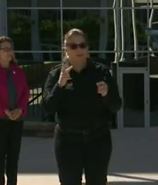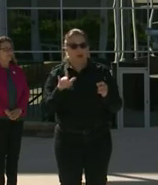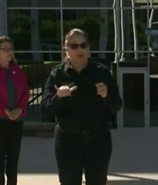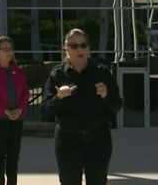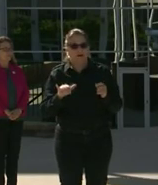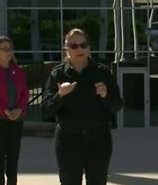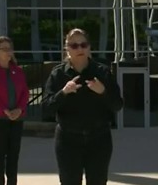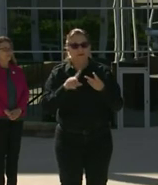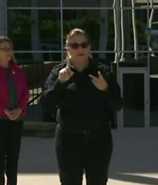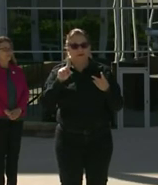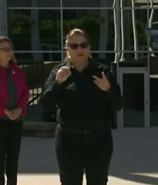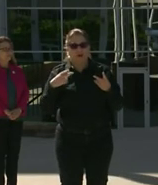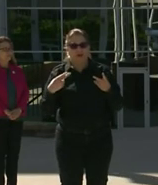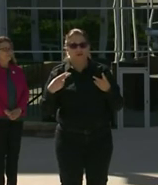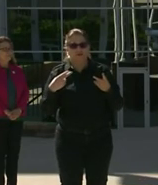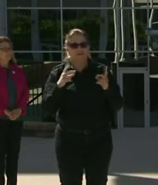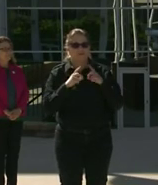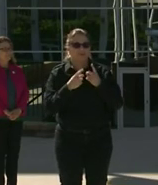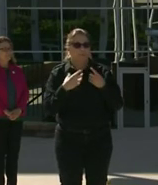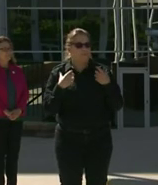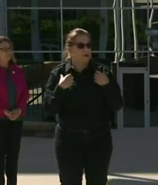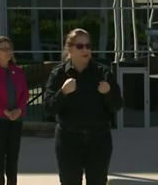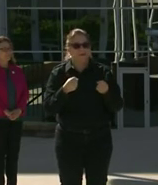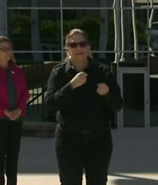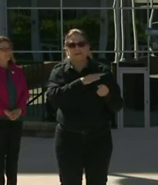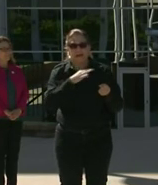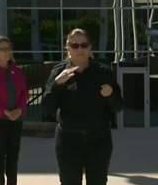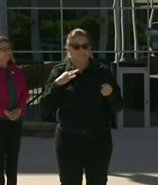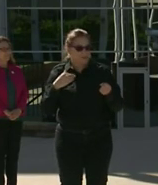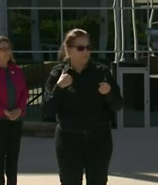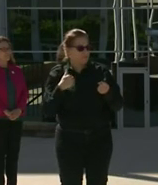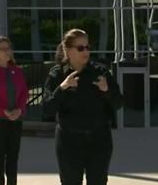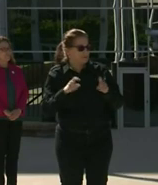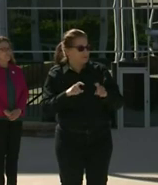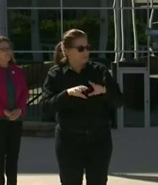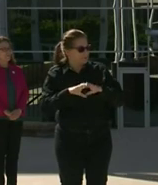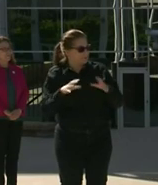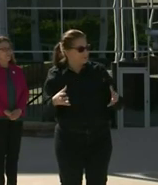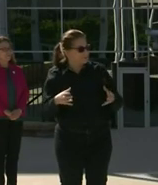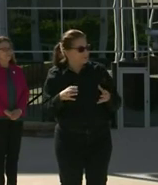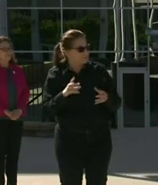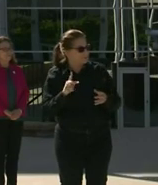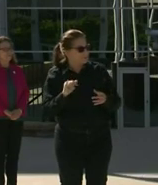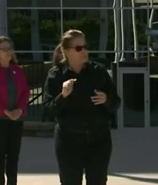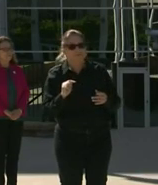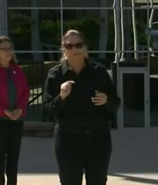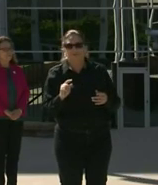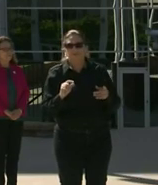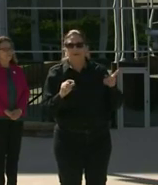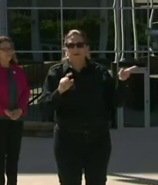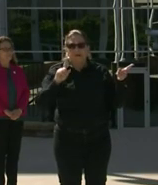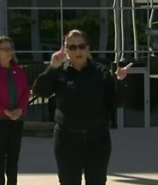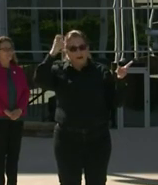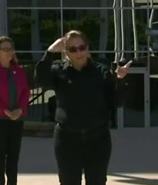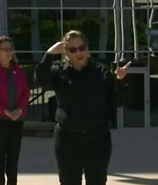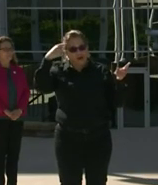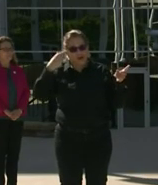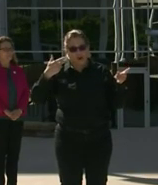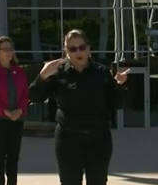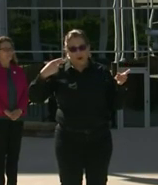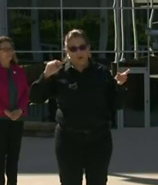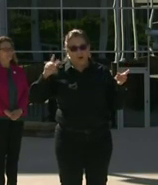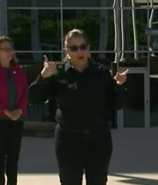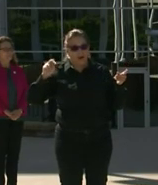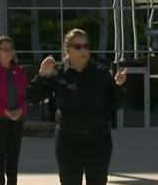Yes. Governor Hogan yesterday said that he expects a New York-type wave to hit here in the next 2 weeks.